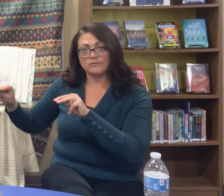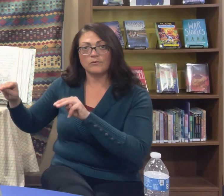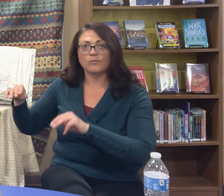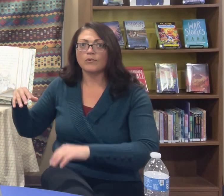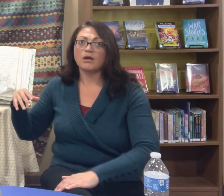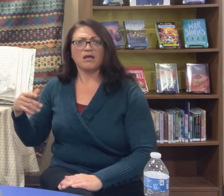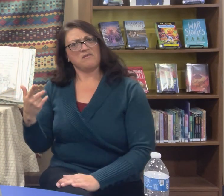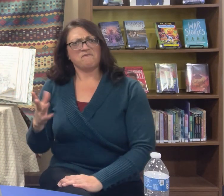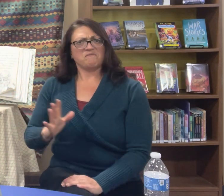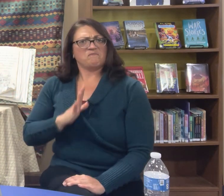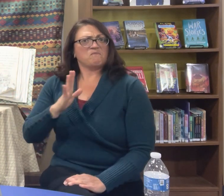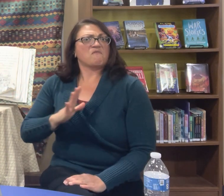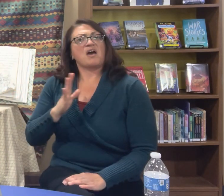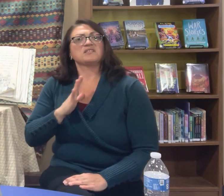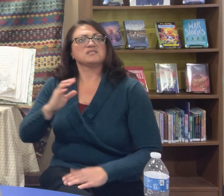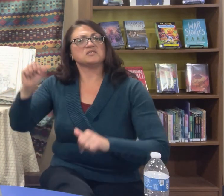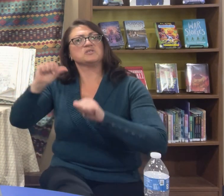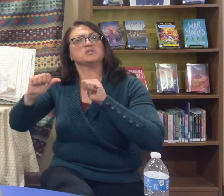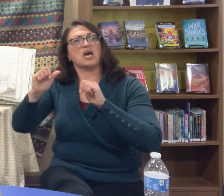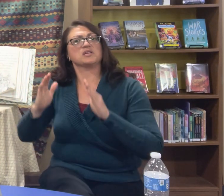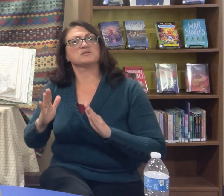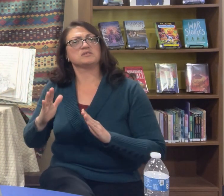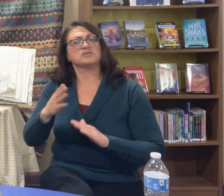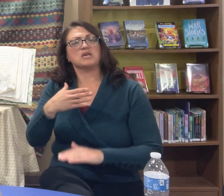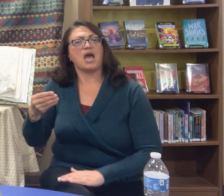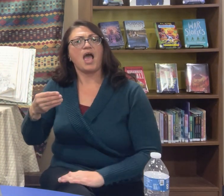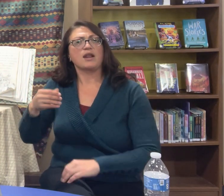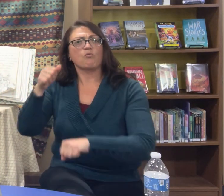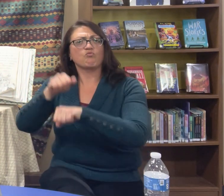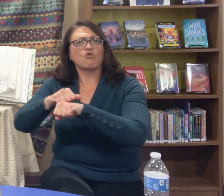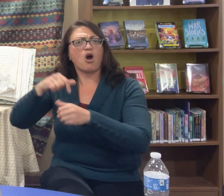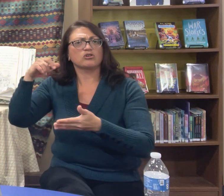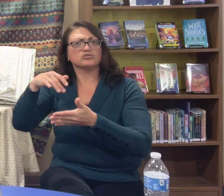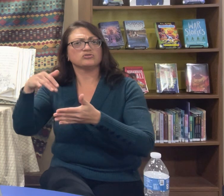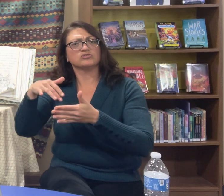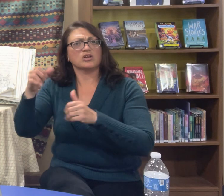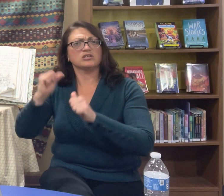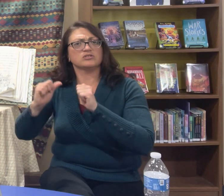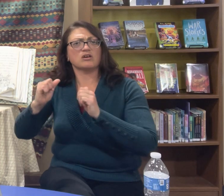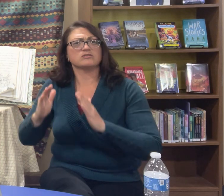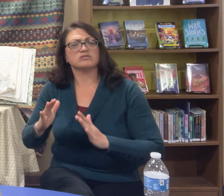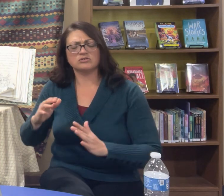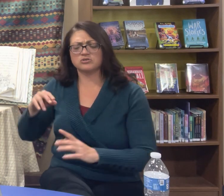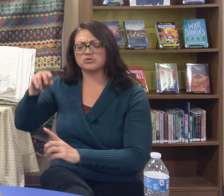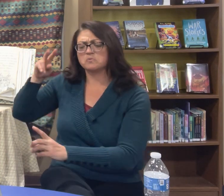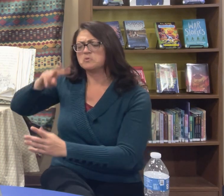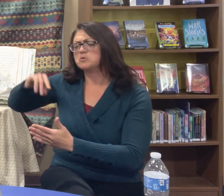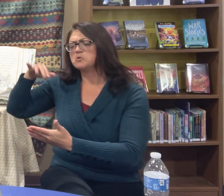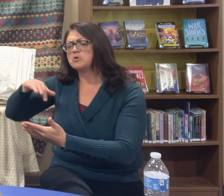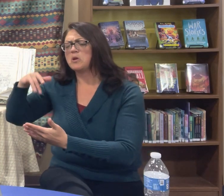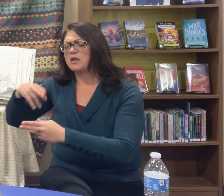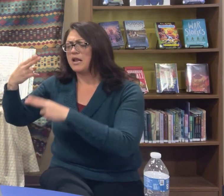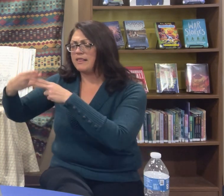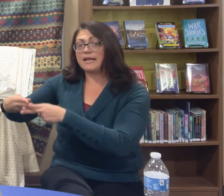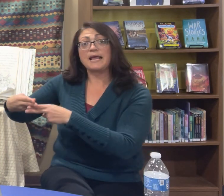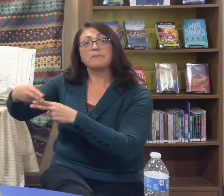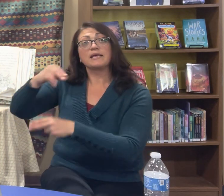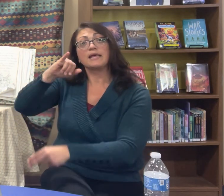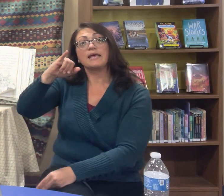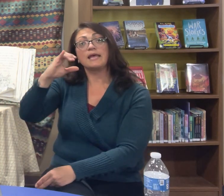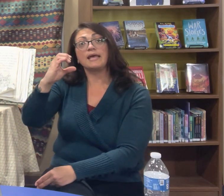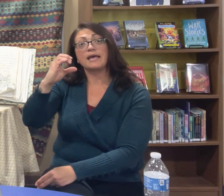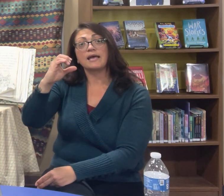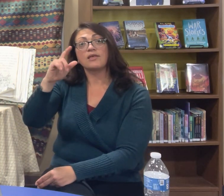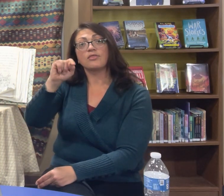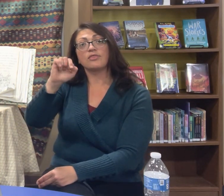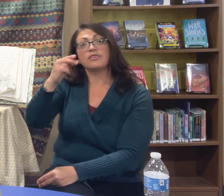exhibit. They studied it, debated, and they named it Ichthyosaurus, which meant